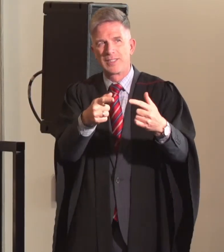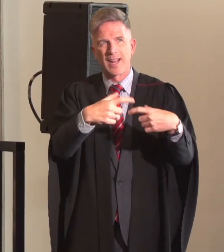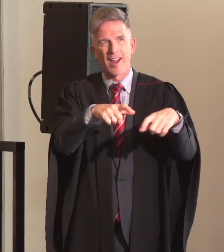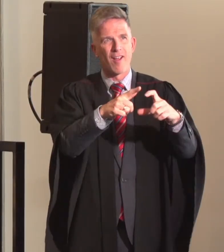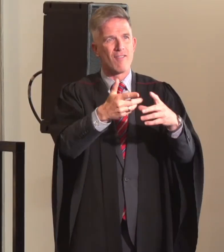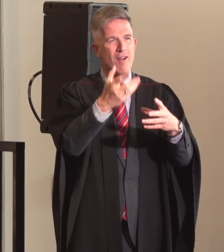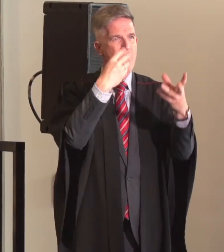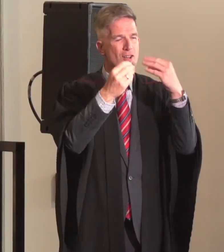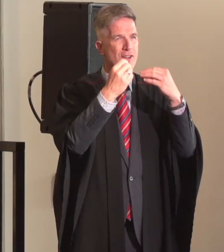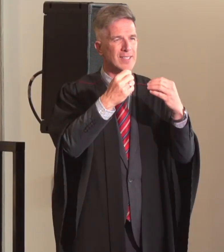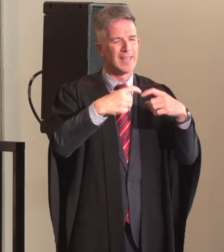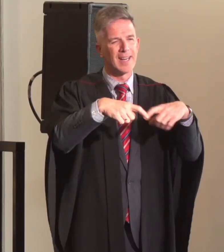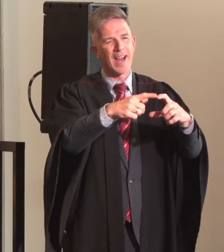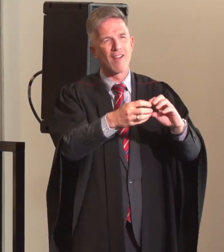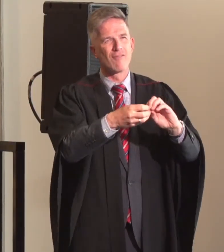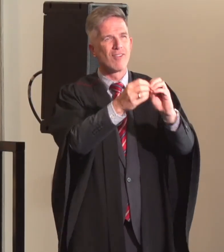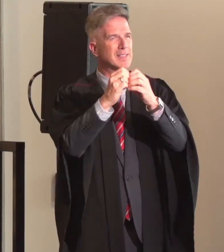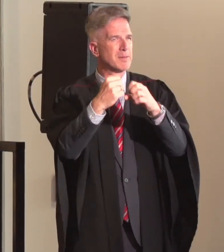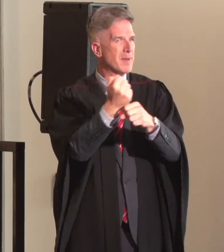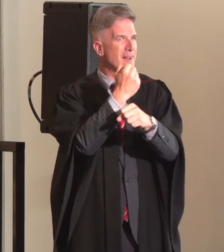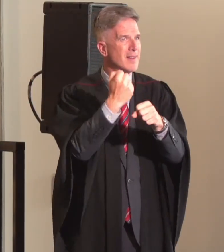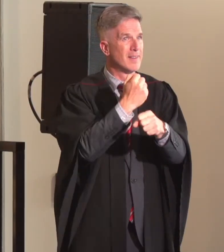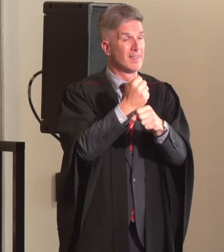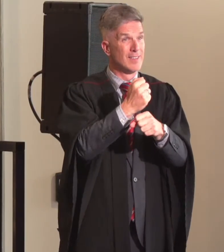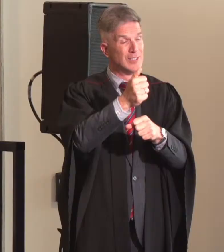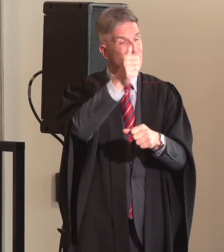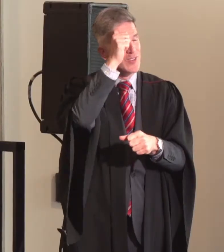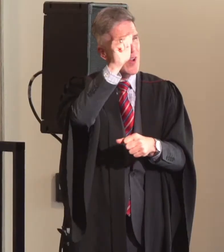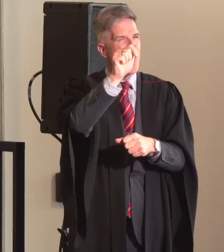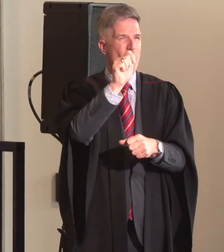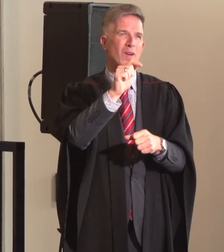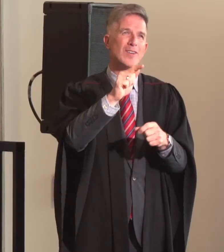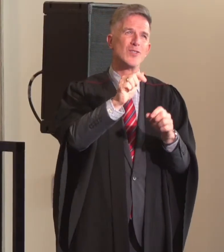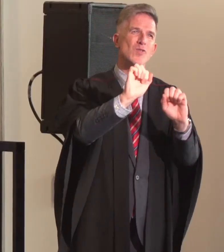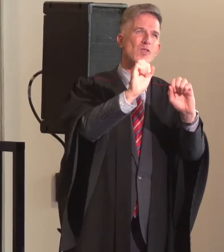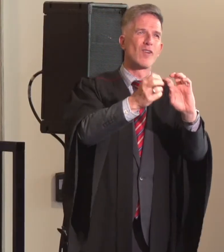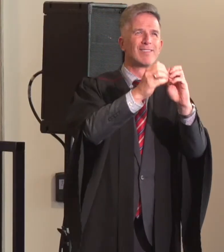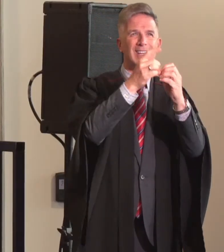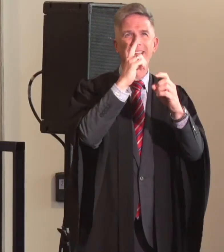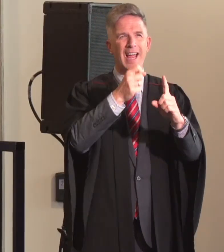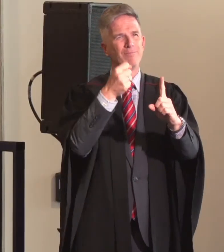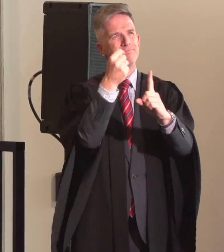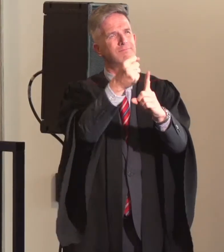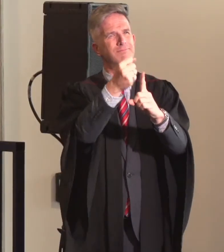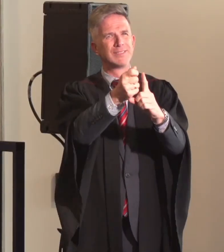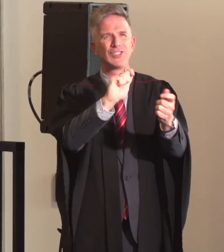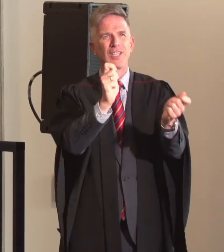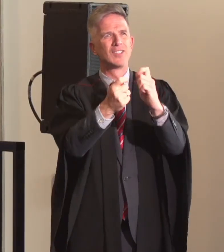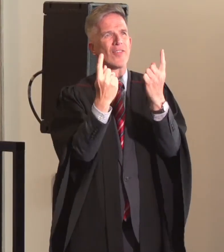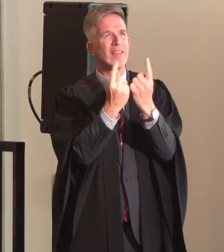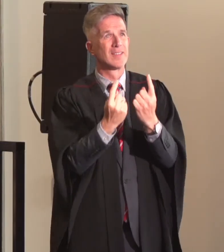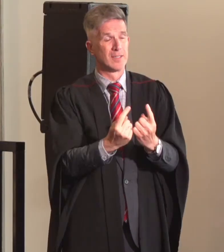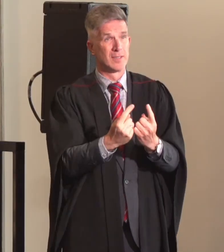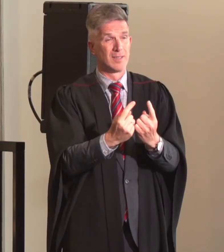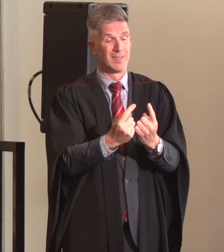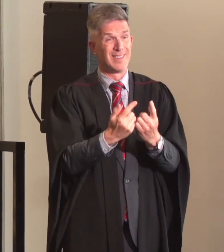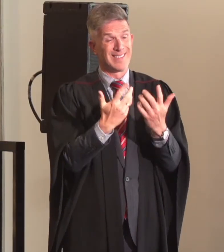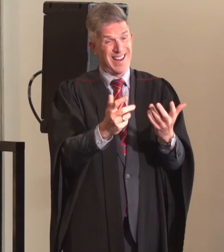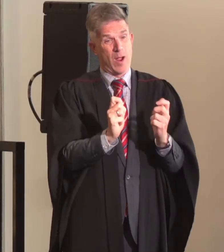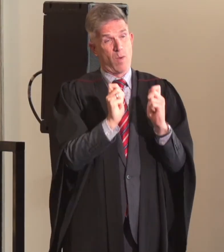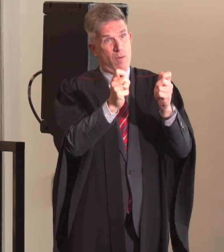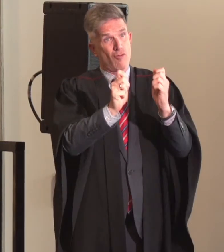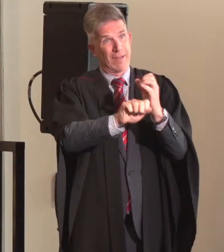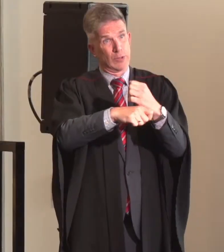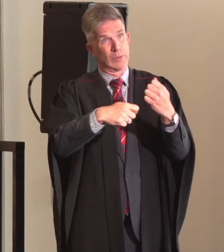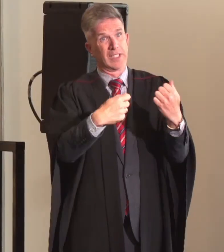making. Above all, keep believing that creativity can change things. You graduate at a time when the world needs you. It